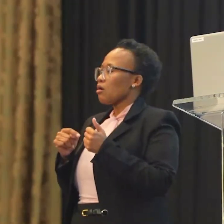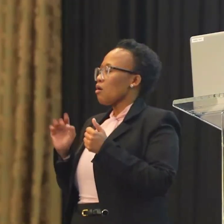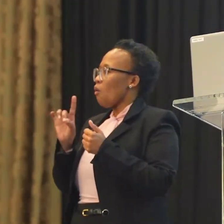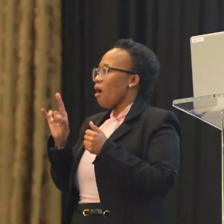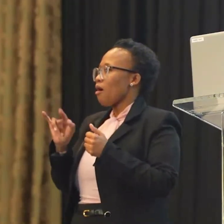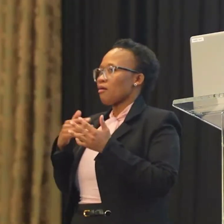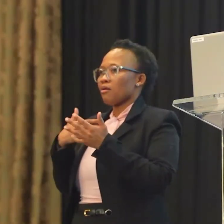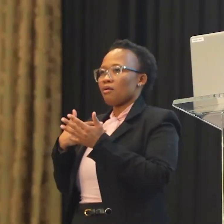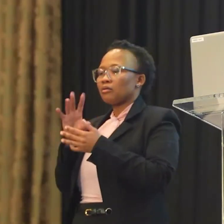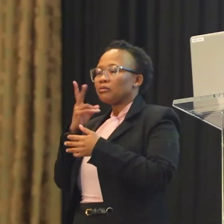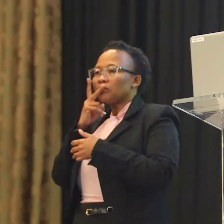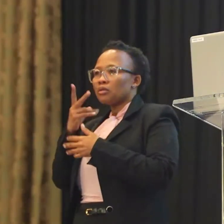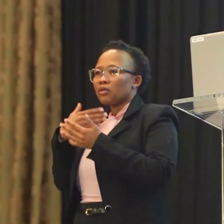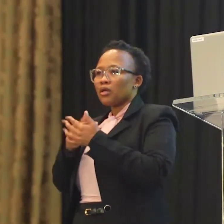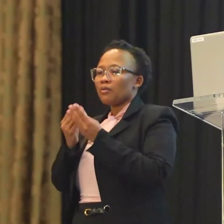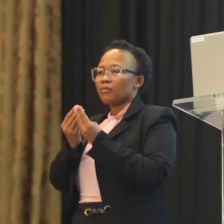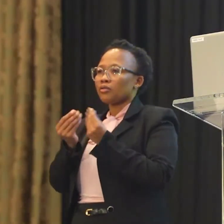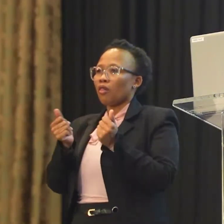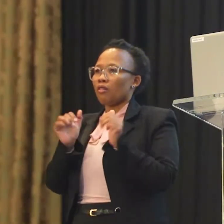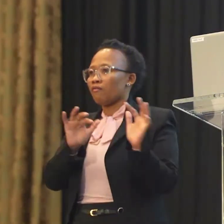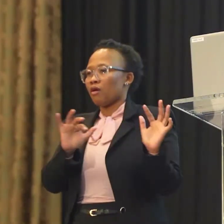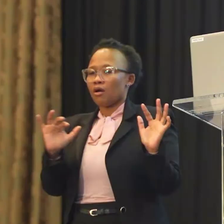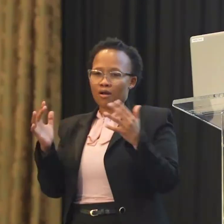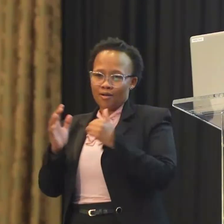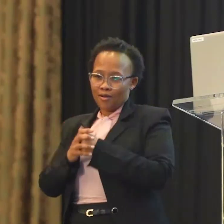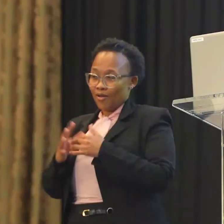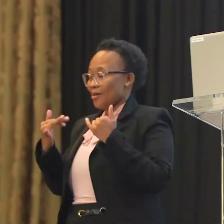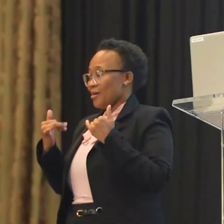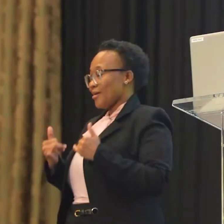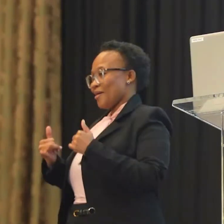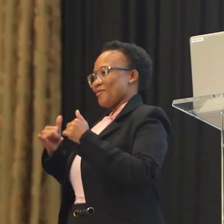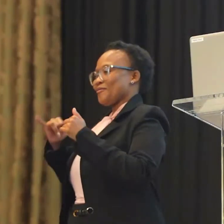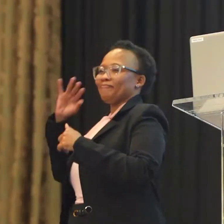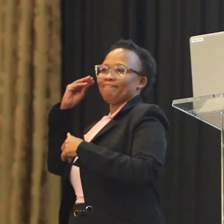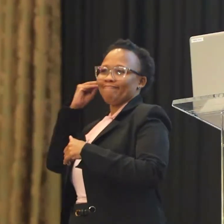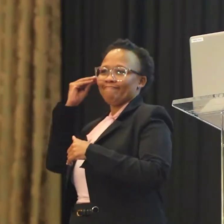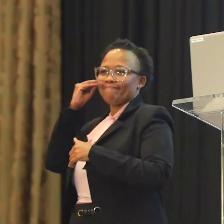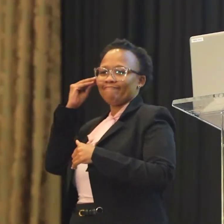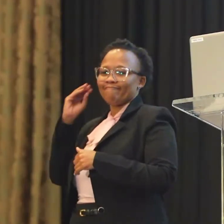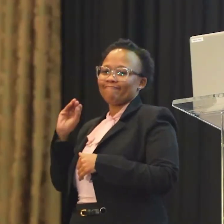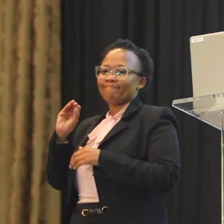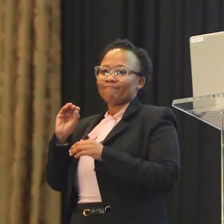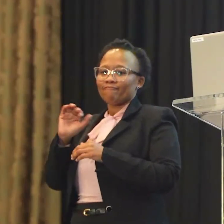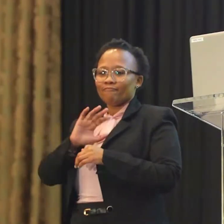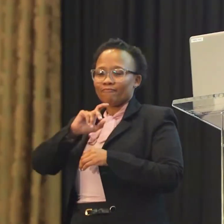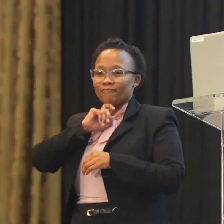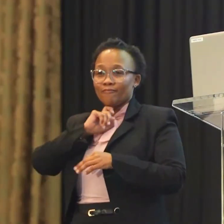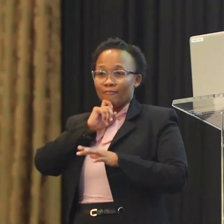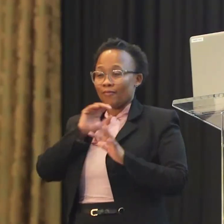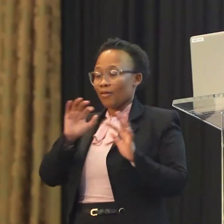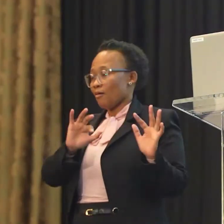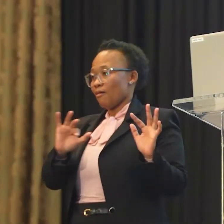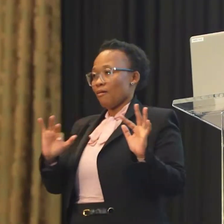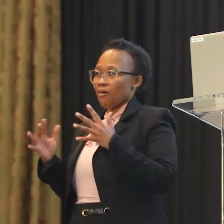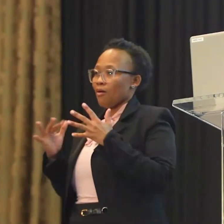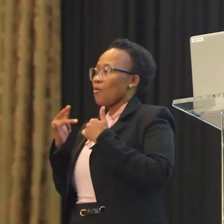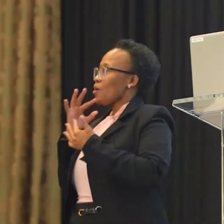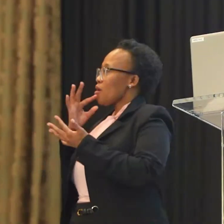through this model, we use our data and the recommendations to engage with the Department of Health